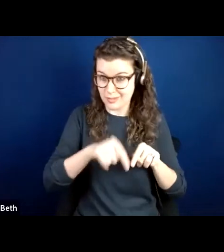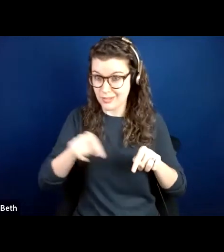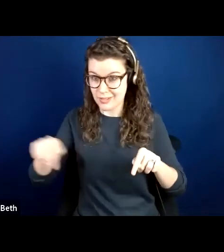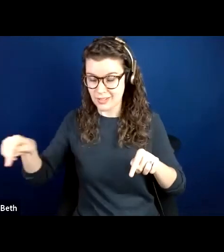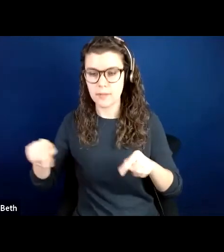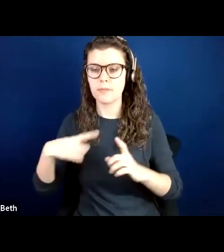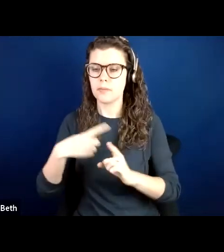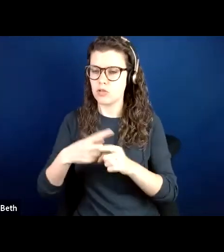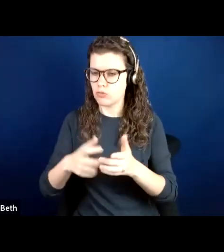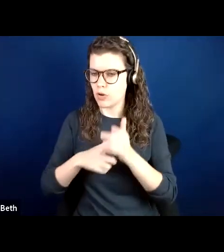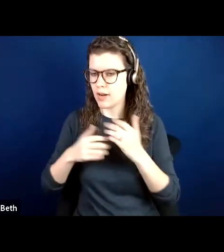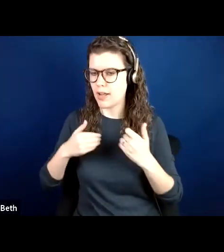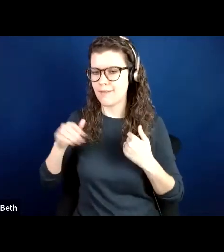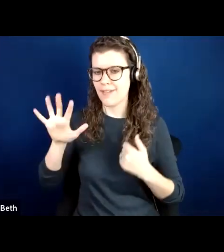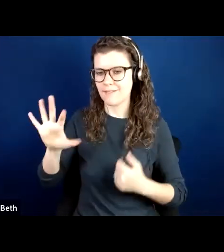turn around.